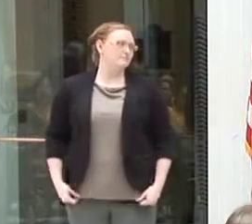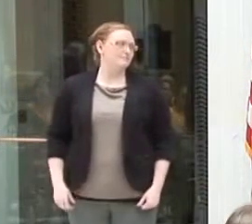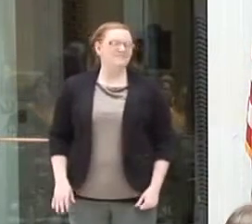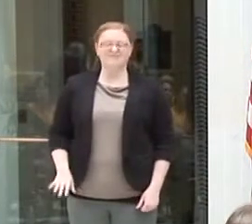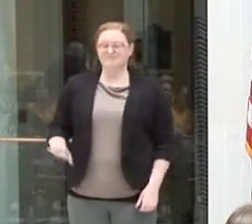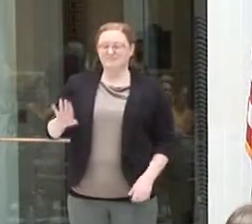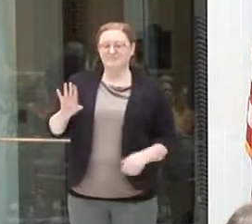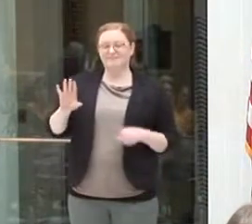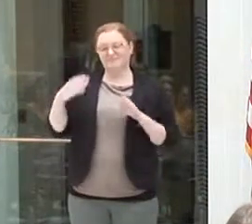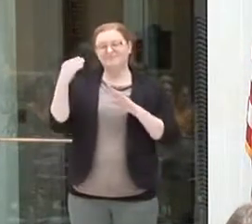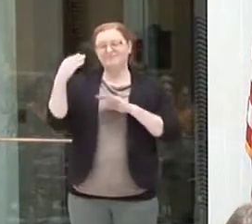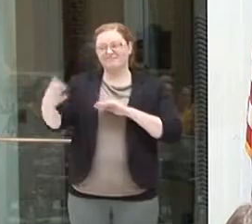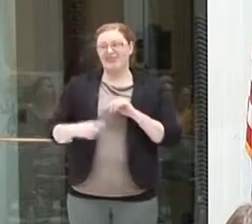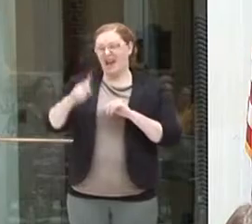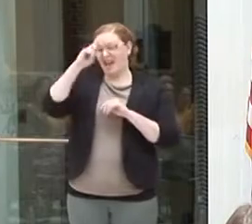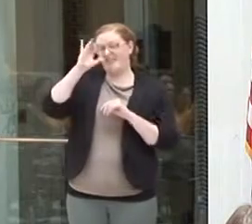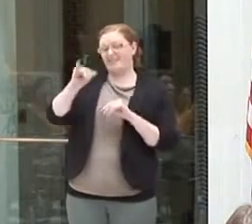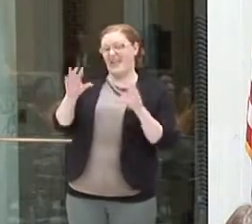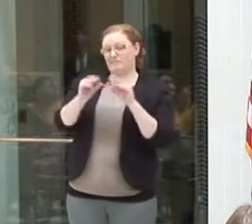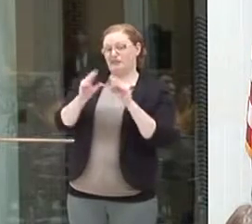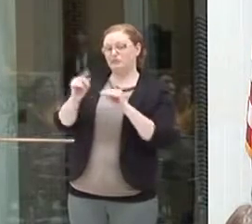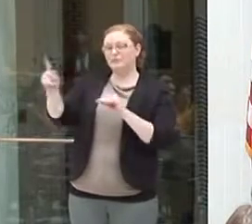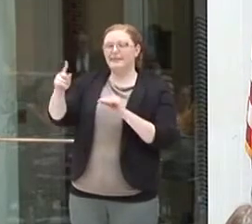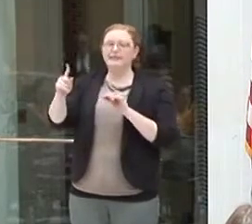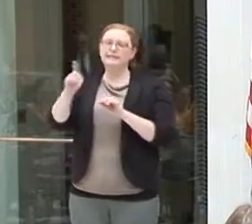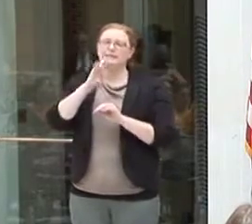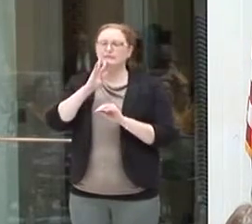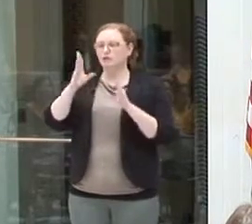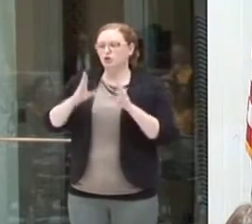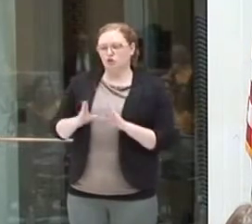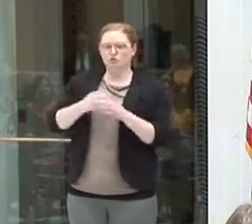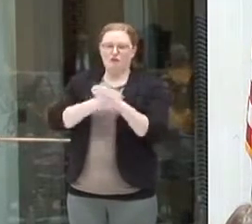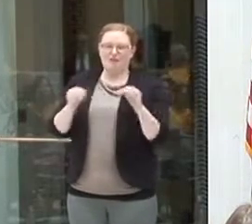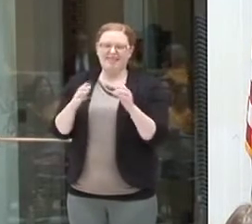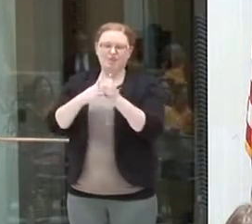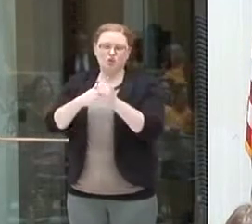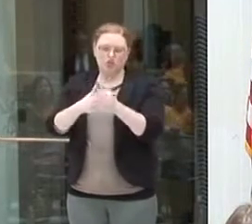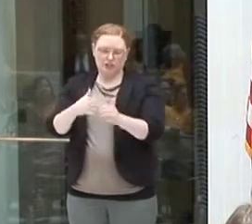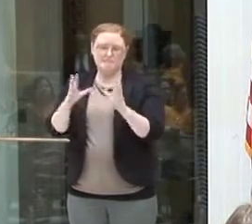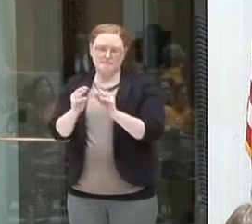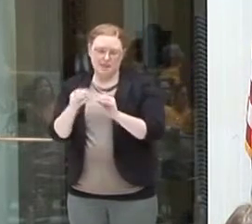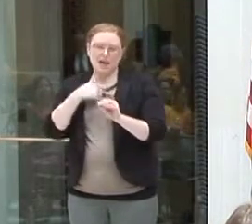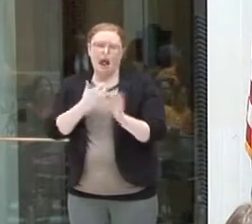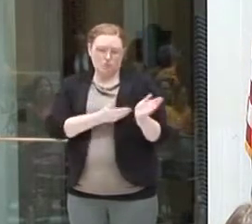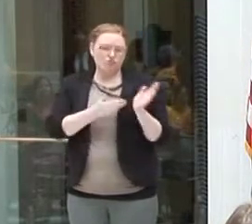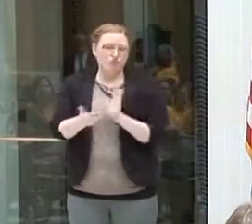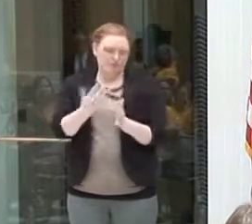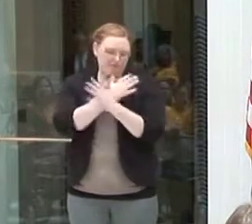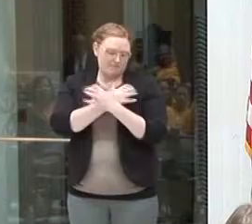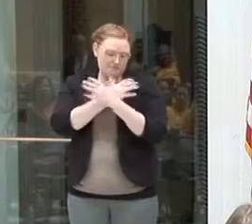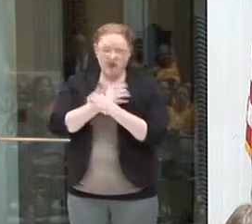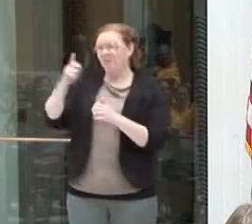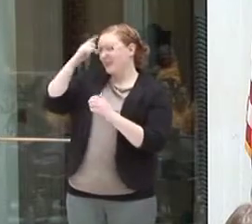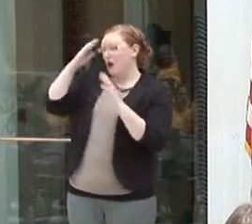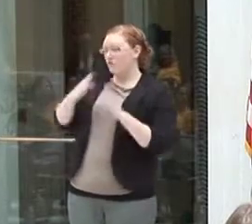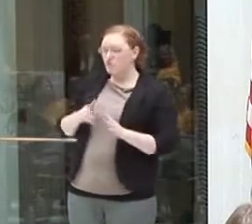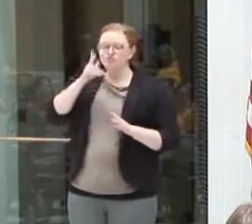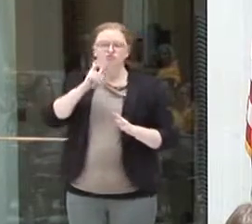actually the i think the meeting was in the speaker's office it was the leadership meeting and i did take the beer with me and the governor listened to